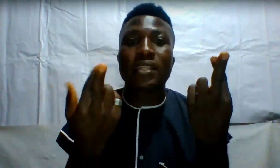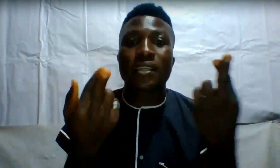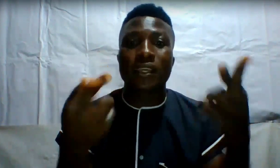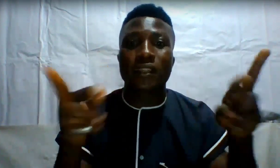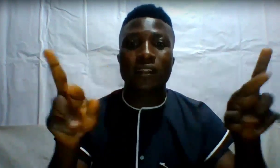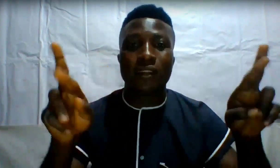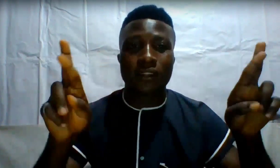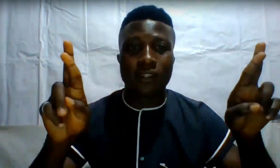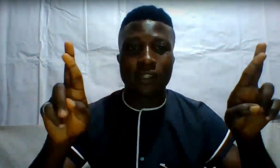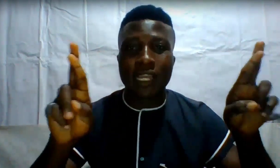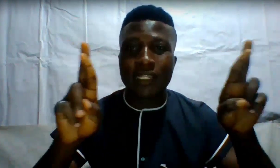this.